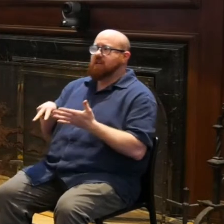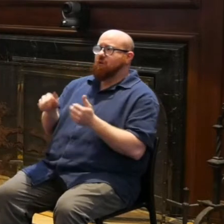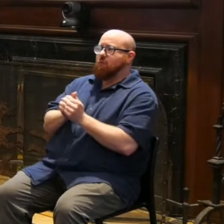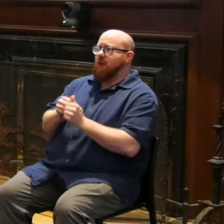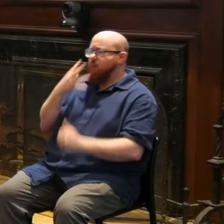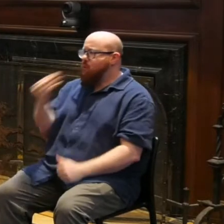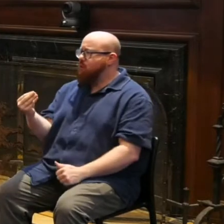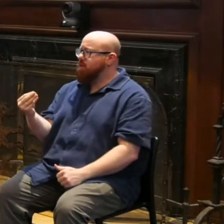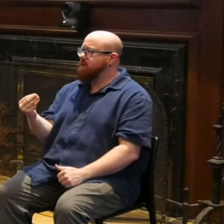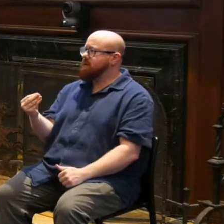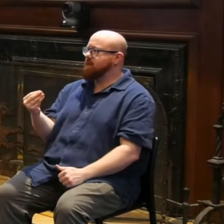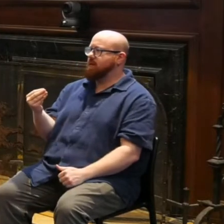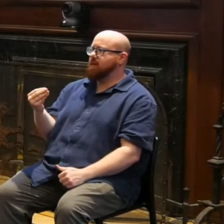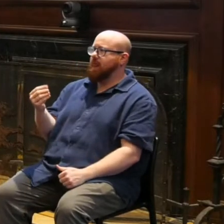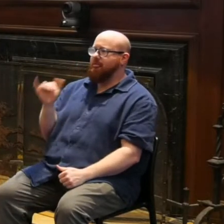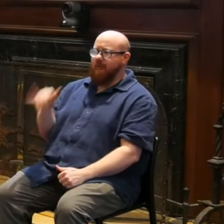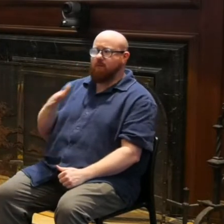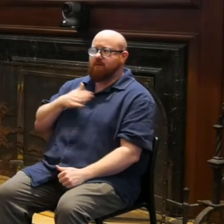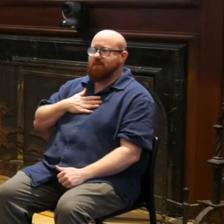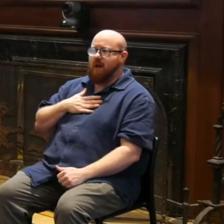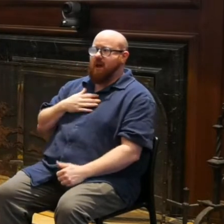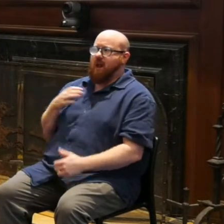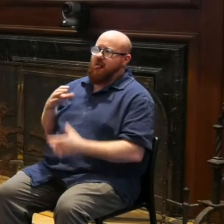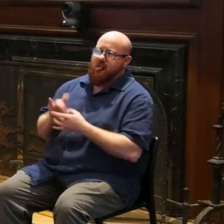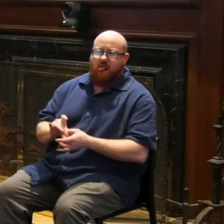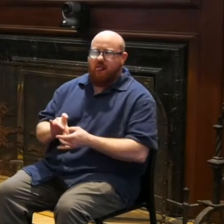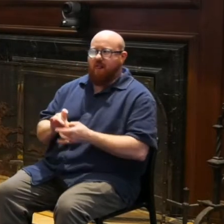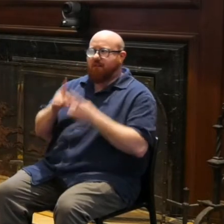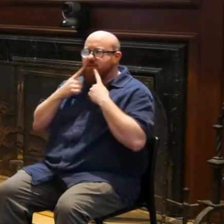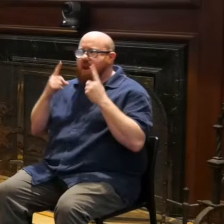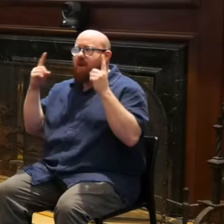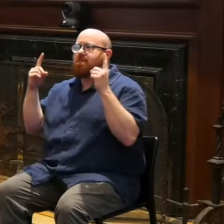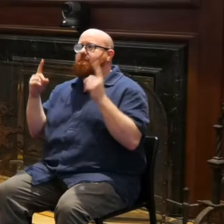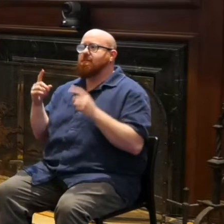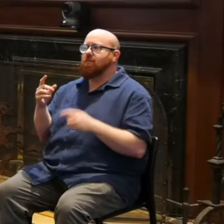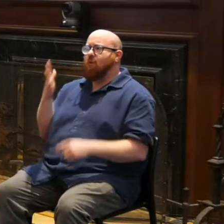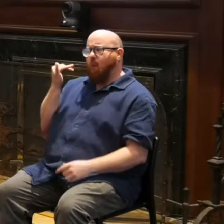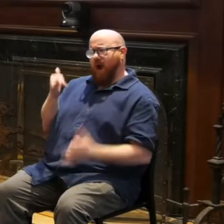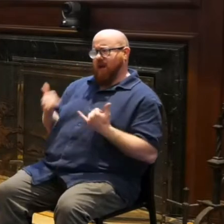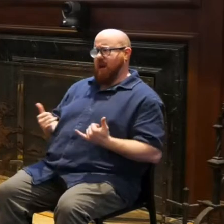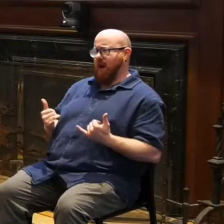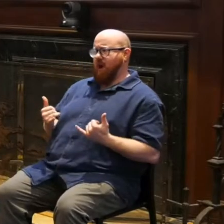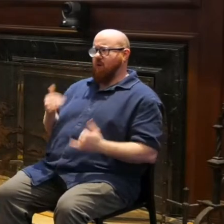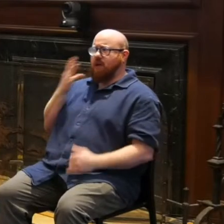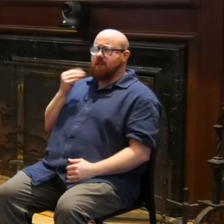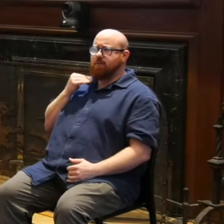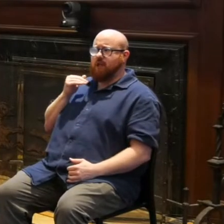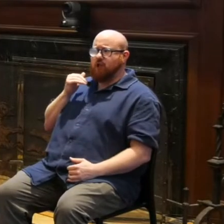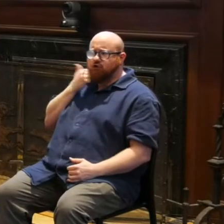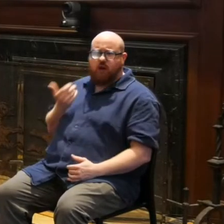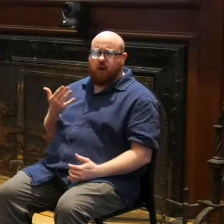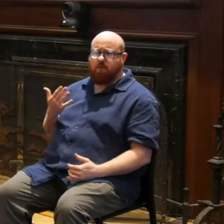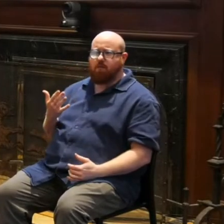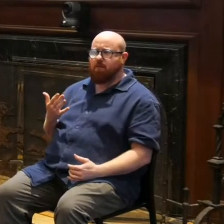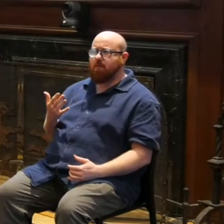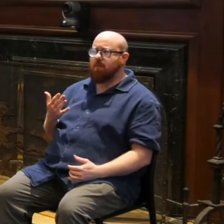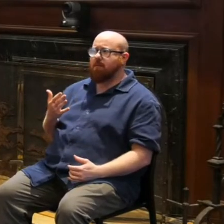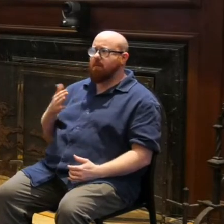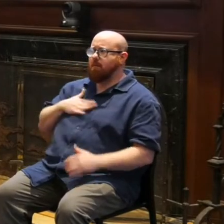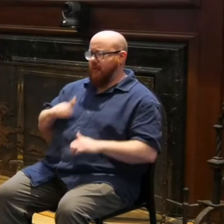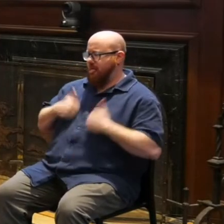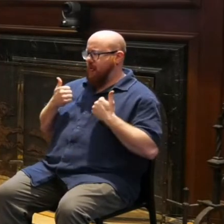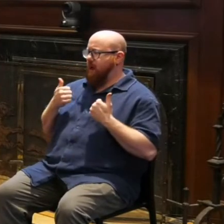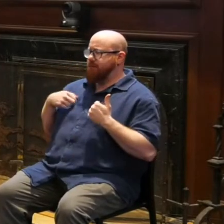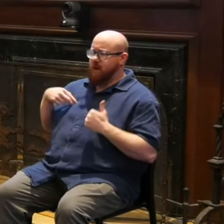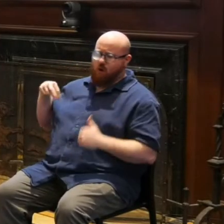wolves was my claim to fame. So why now experience any shame? In my life, I walked